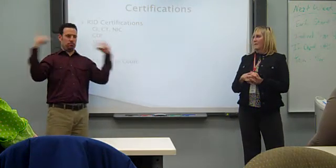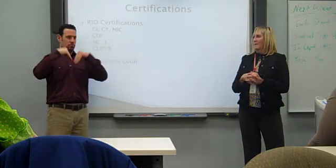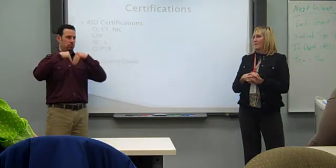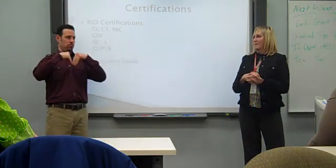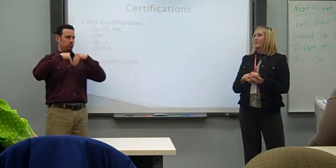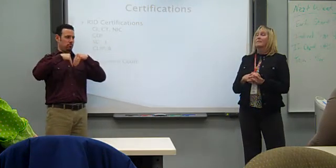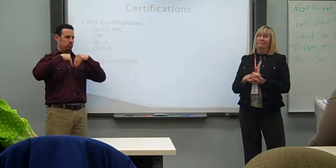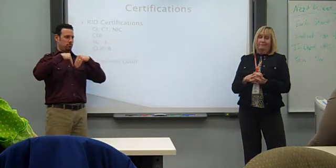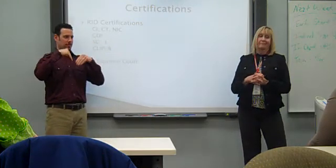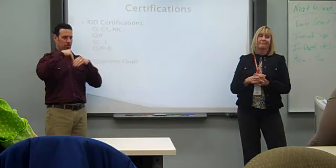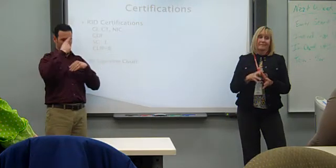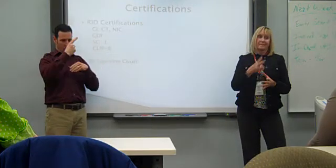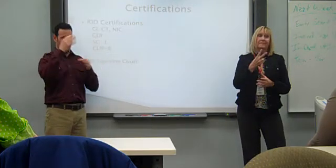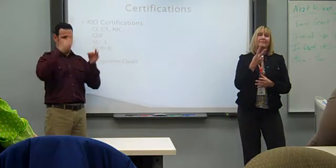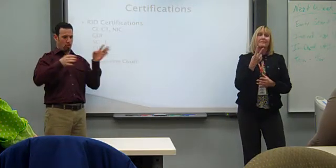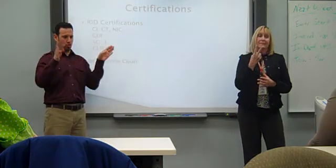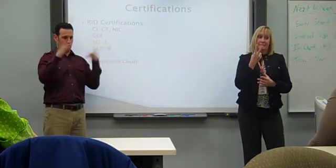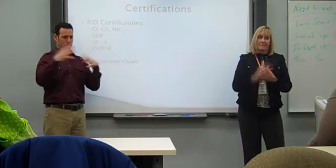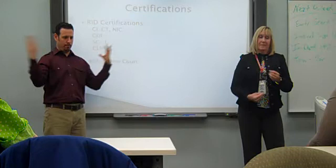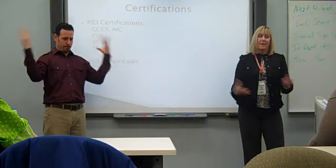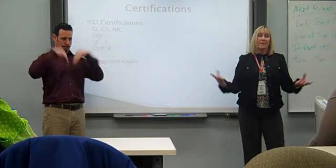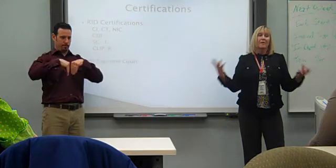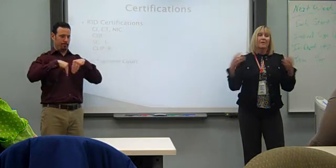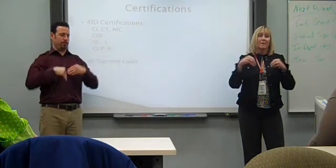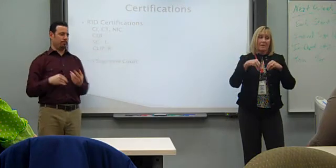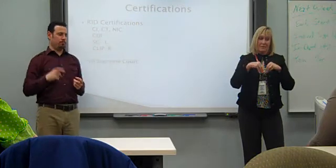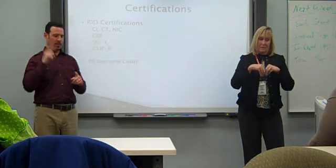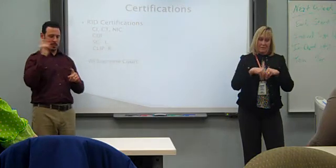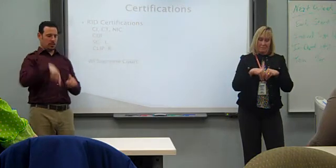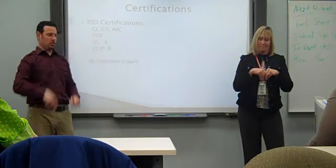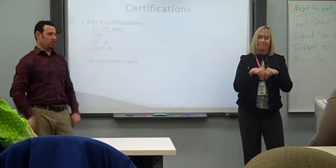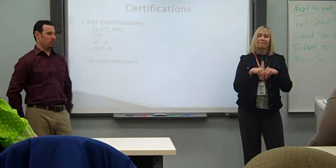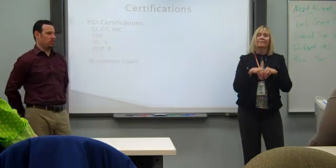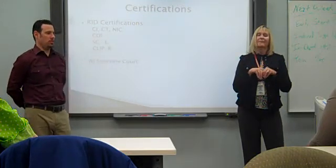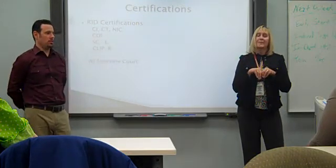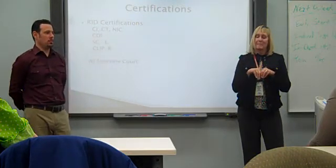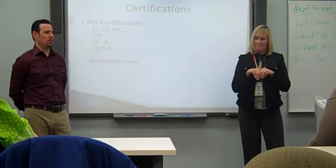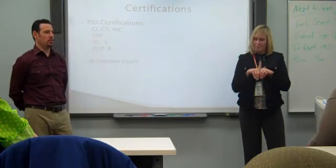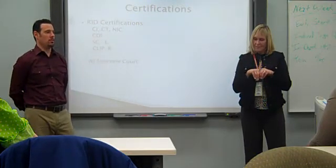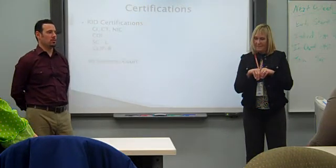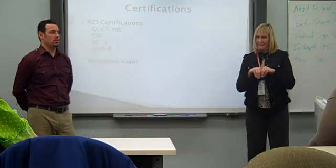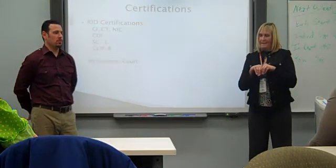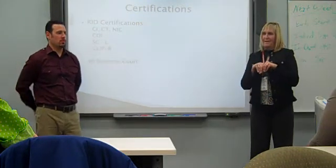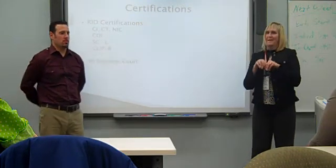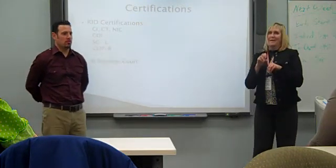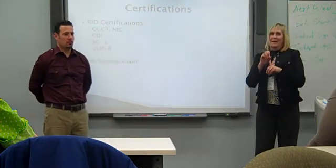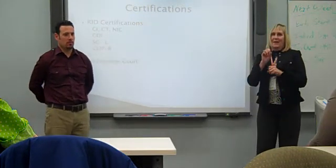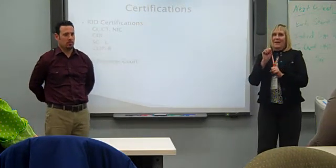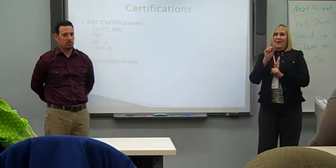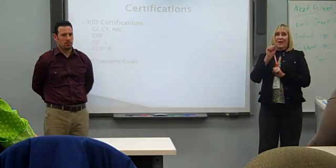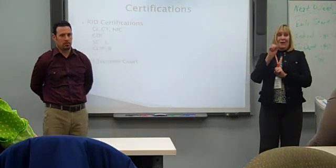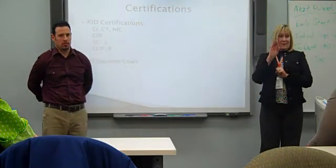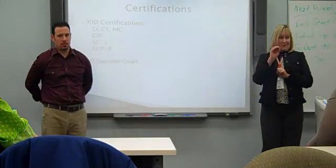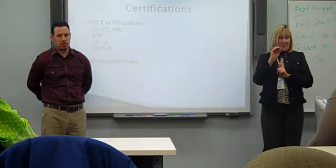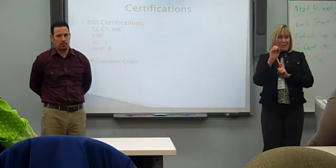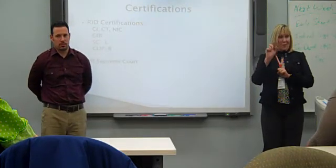involved with the white in the court, with the Caucasians in the courtrooms.